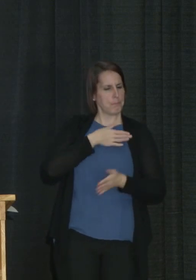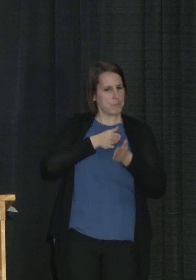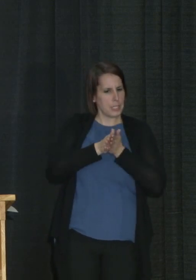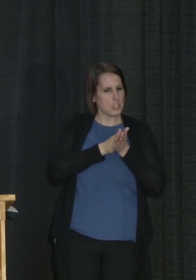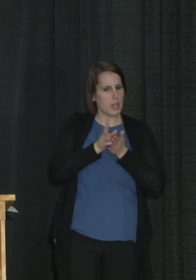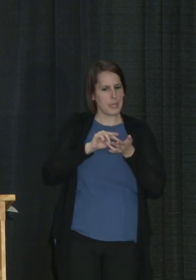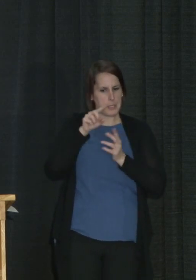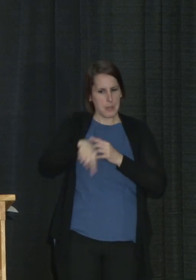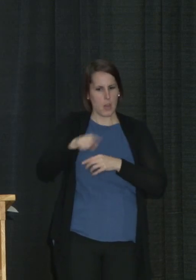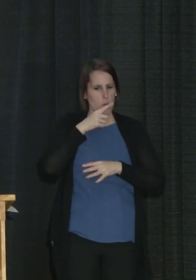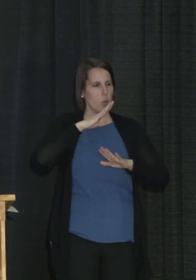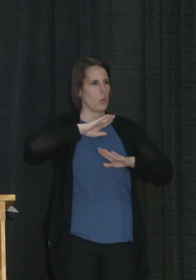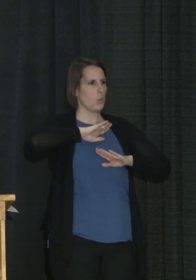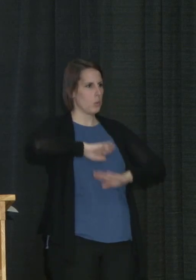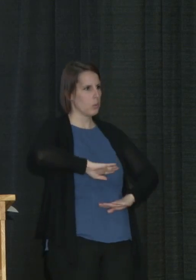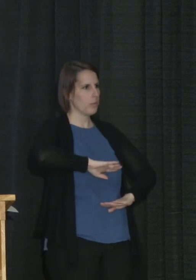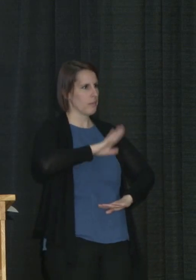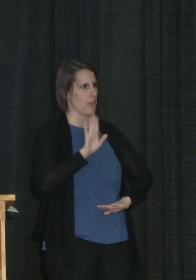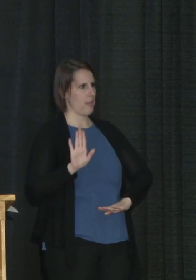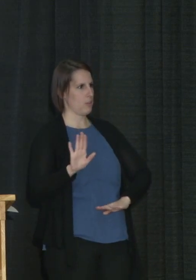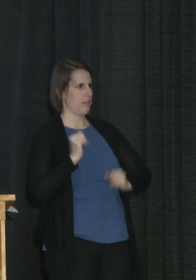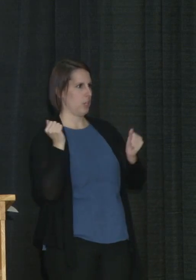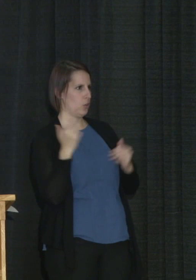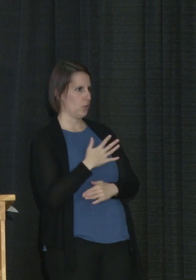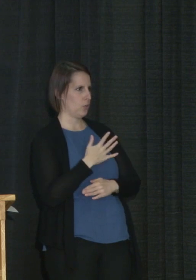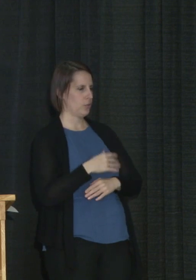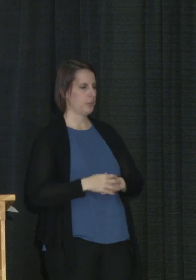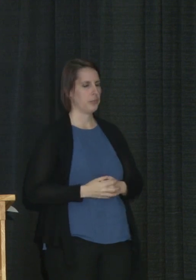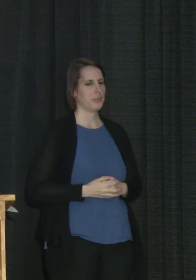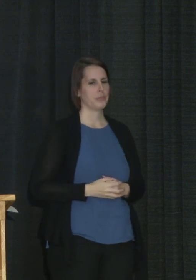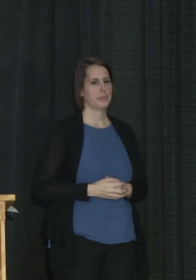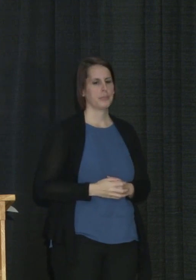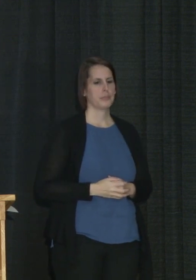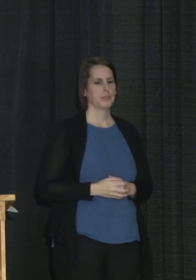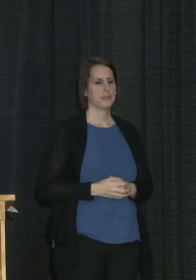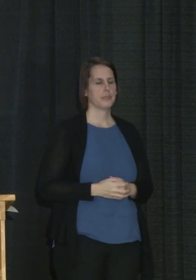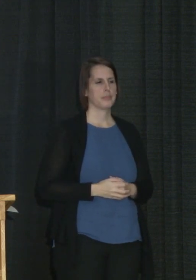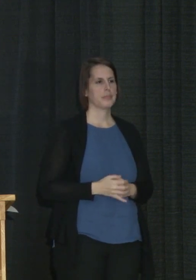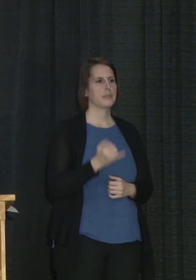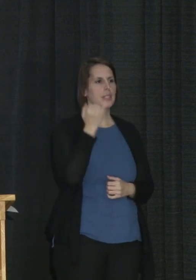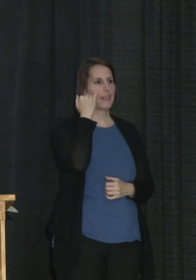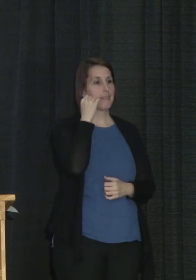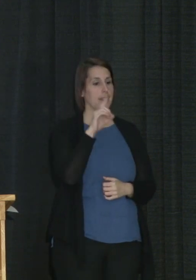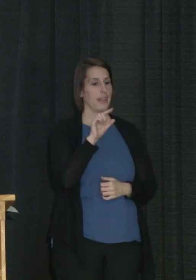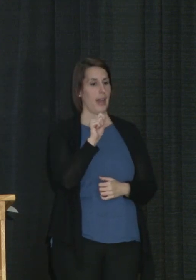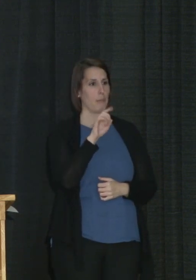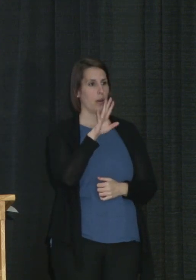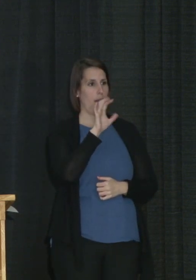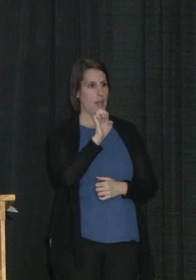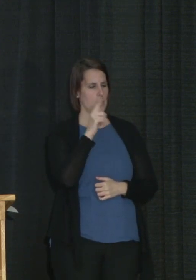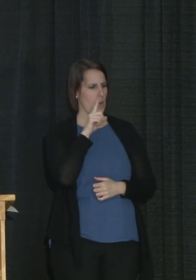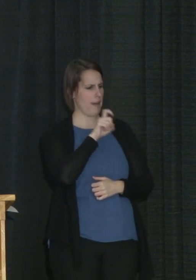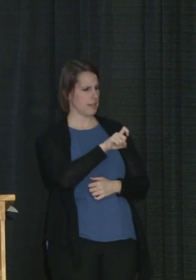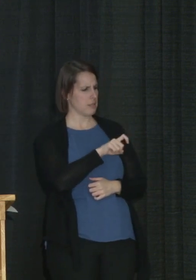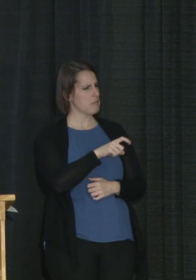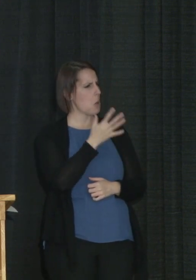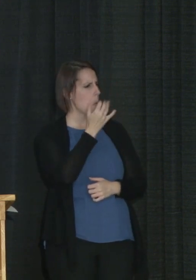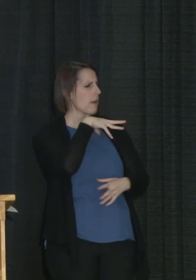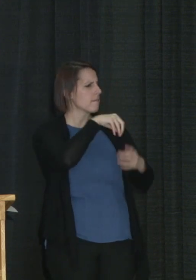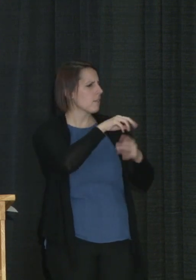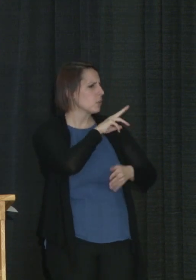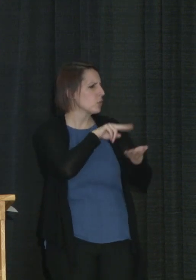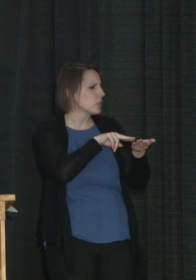fear at bay. If you ask Gabrielle today why she became a practical nurse, she'd say, I got into nursing for my